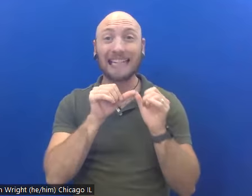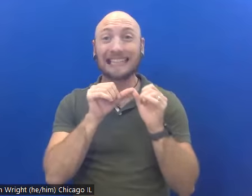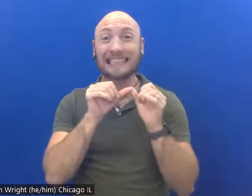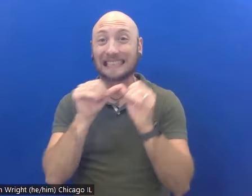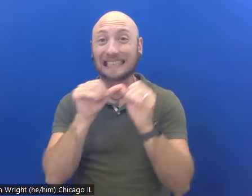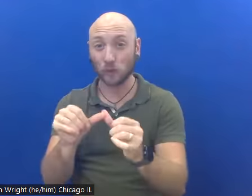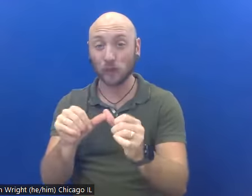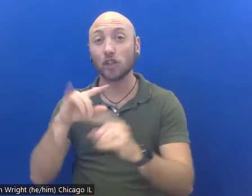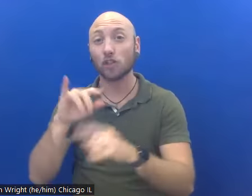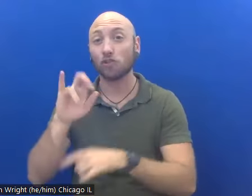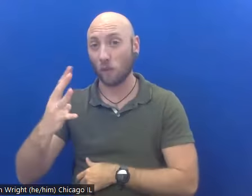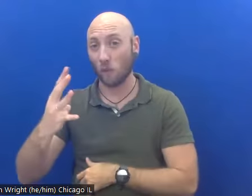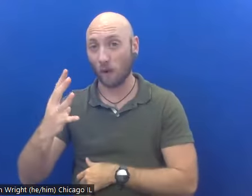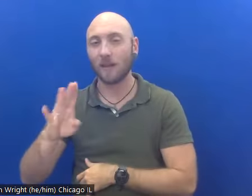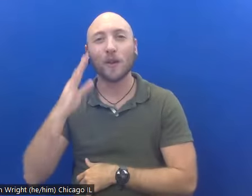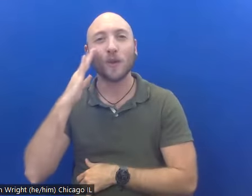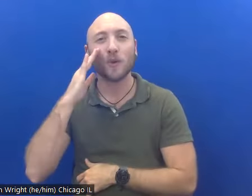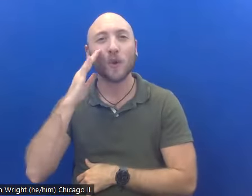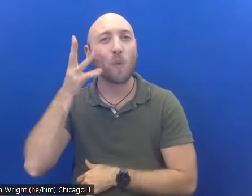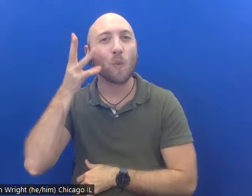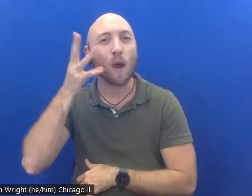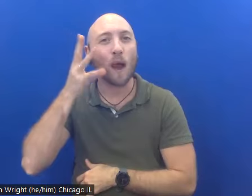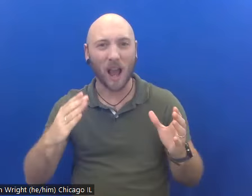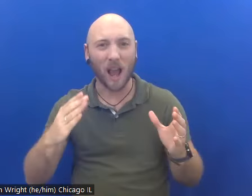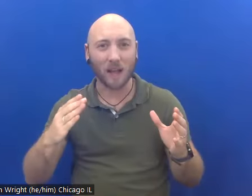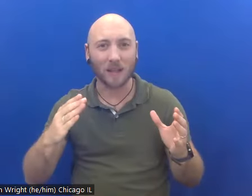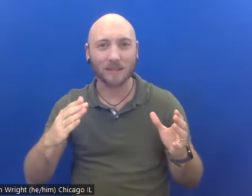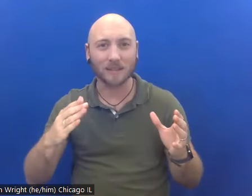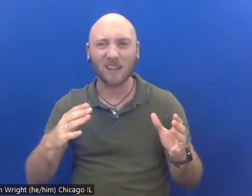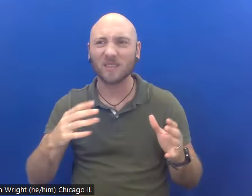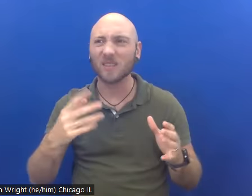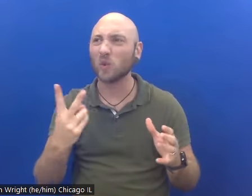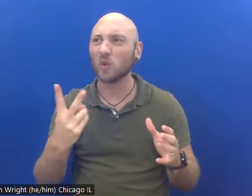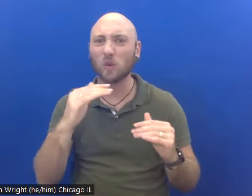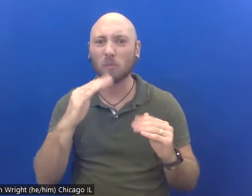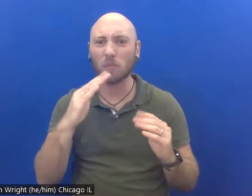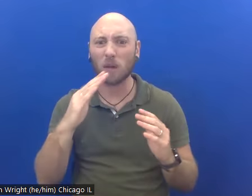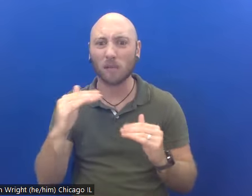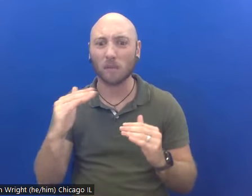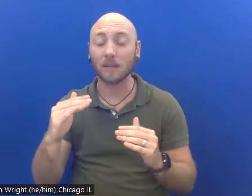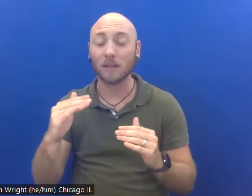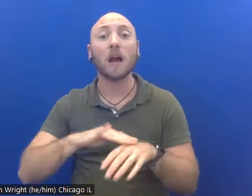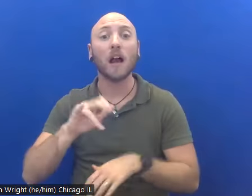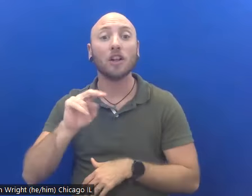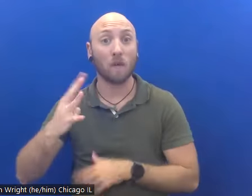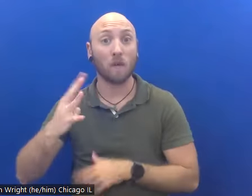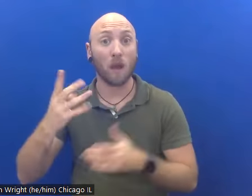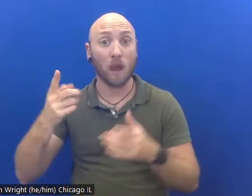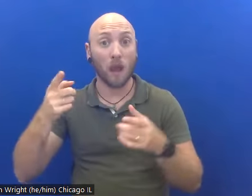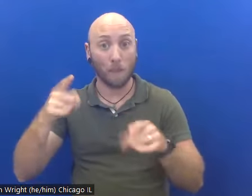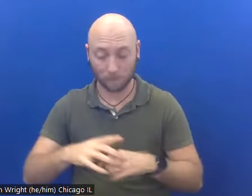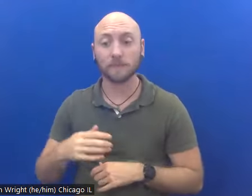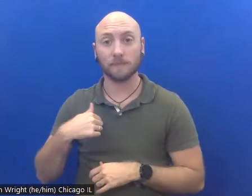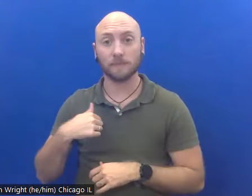go get 2 boxes, go home, just watch movies, get drunk. On January 4th, my parents walked in my room and they said, "We know you've